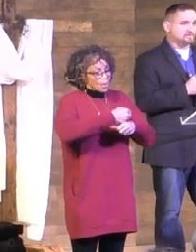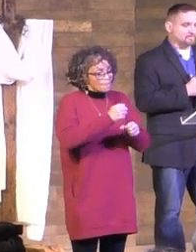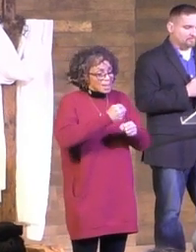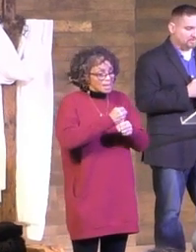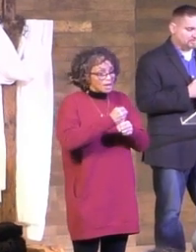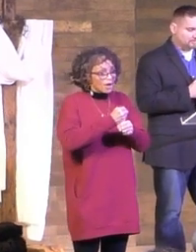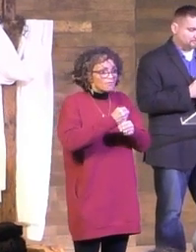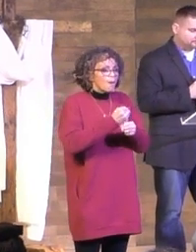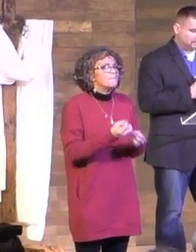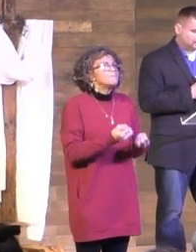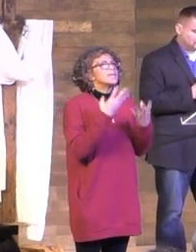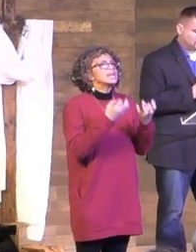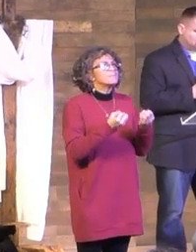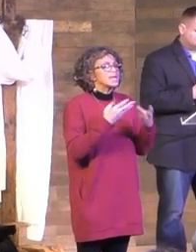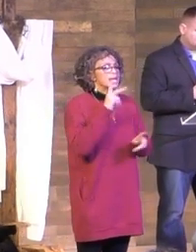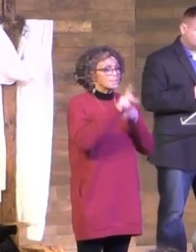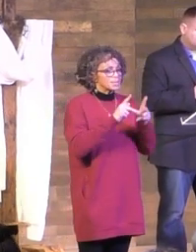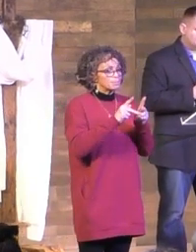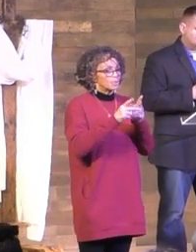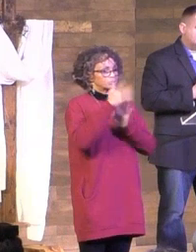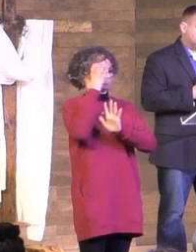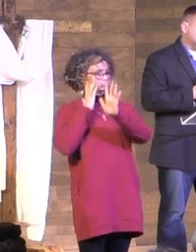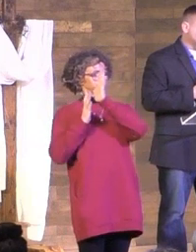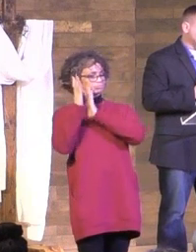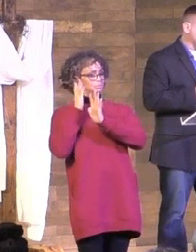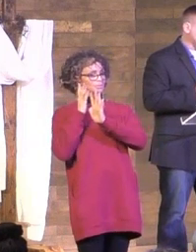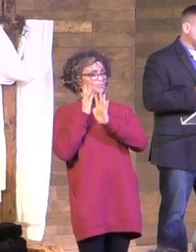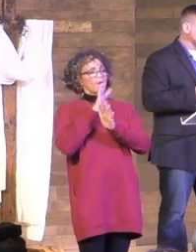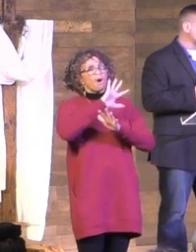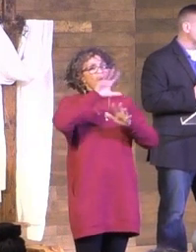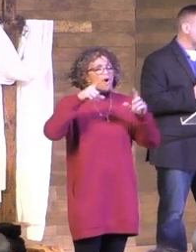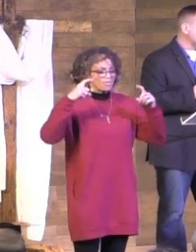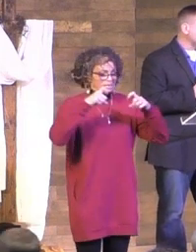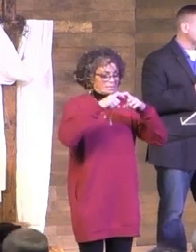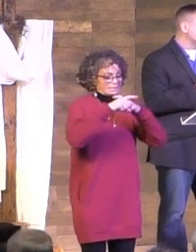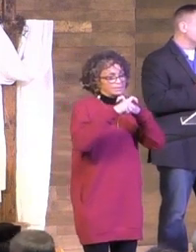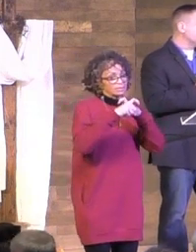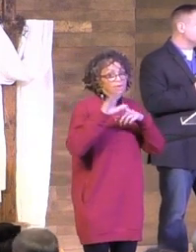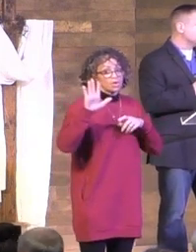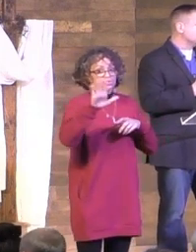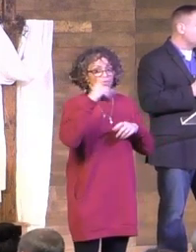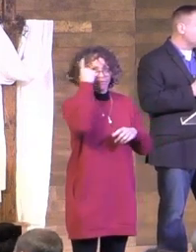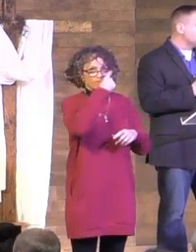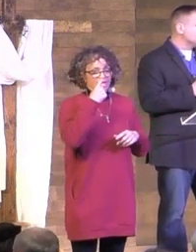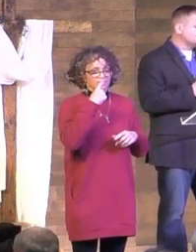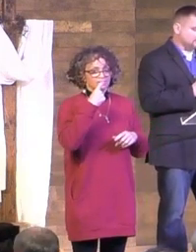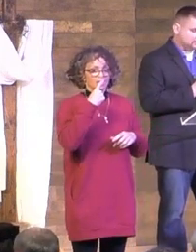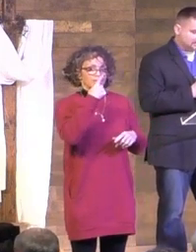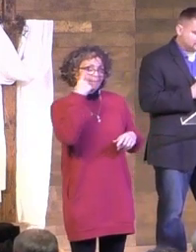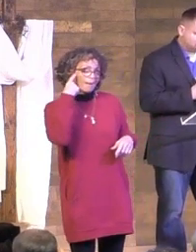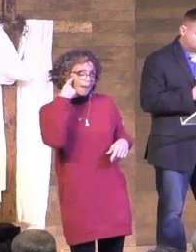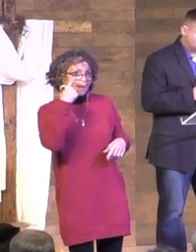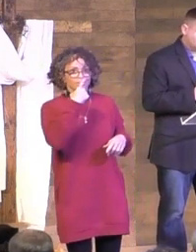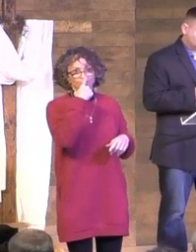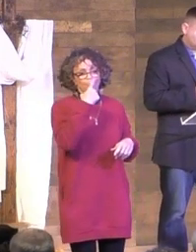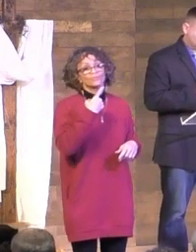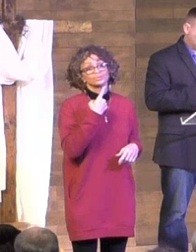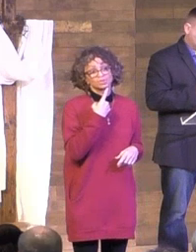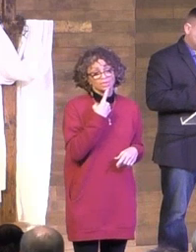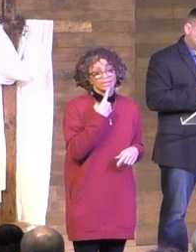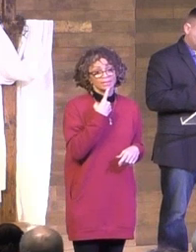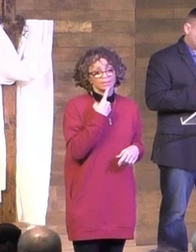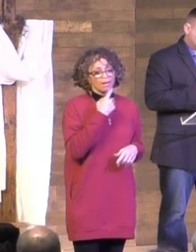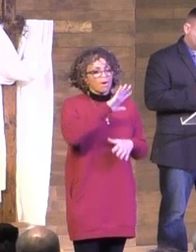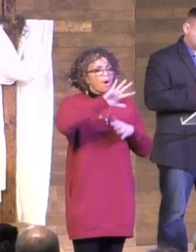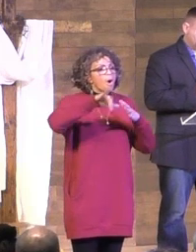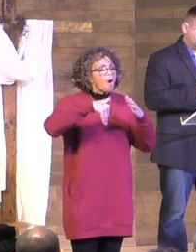generations before you. All those intricate details of your face, like your eyes, your ears, your nose, your chin, are all